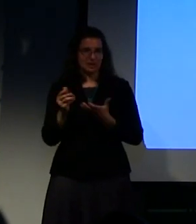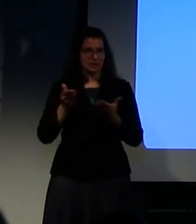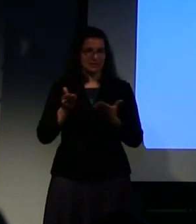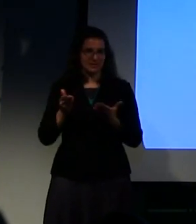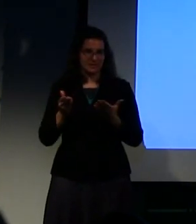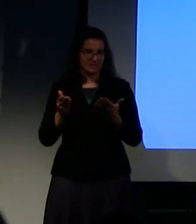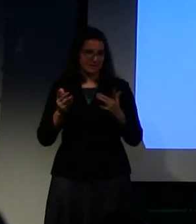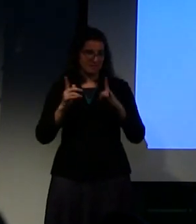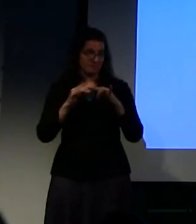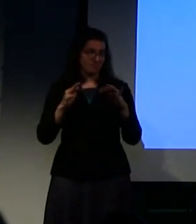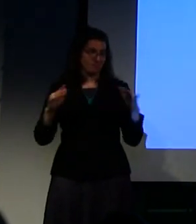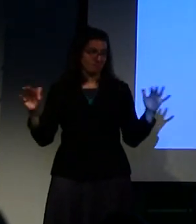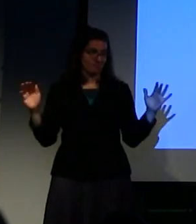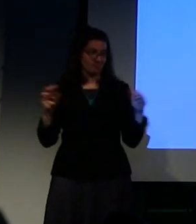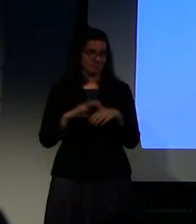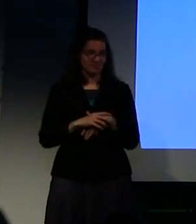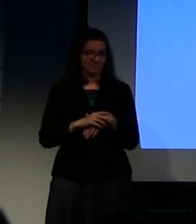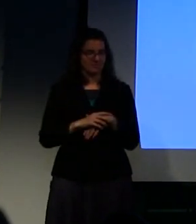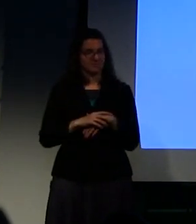wide range.